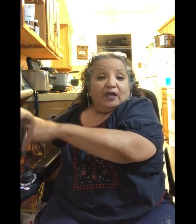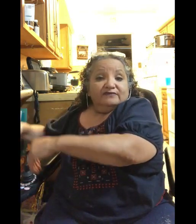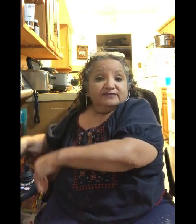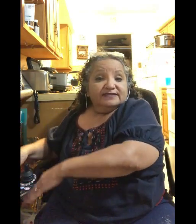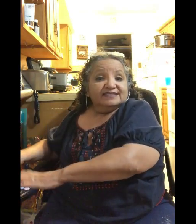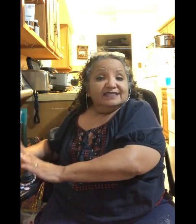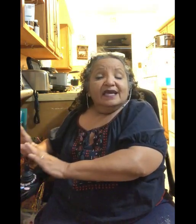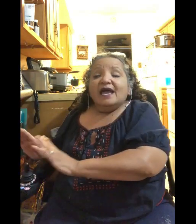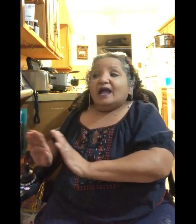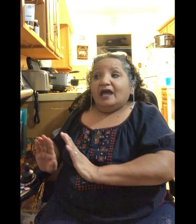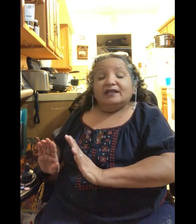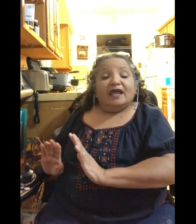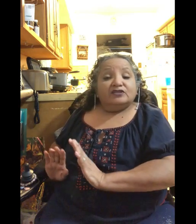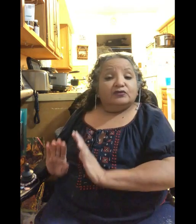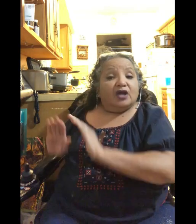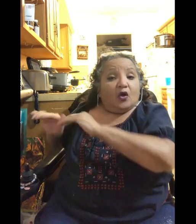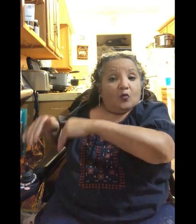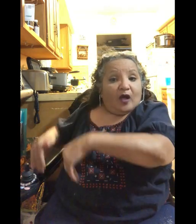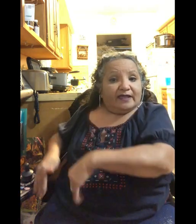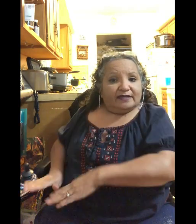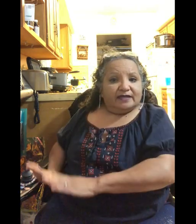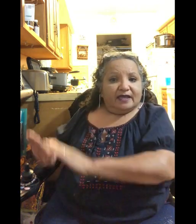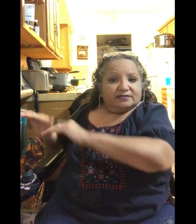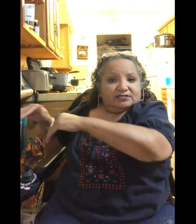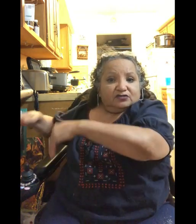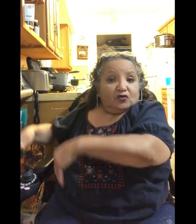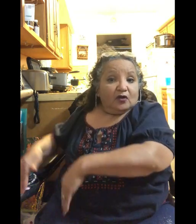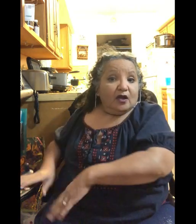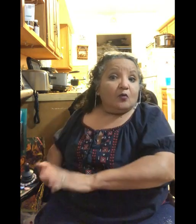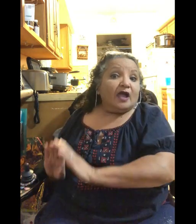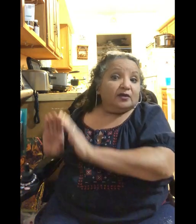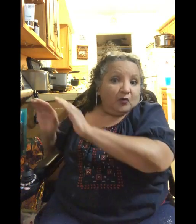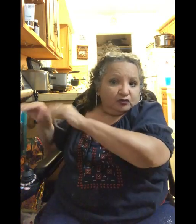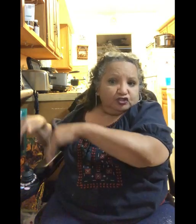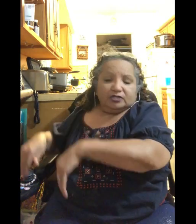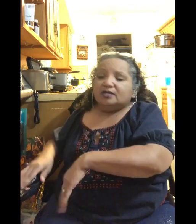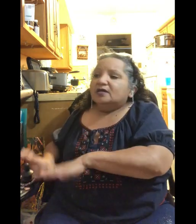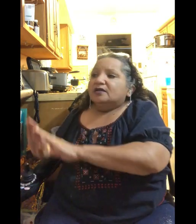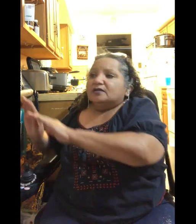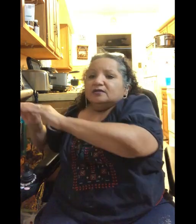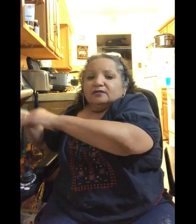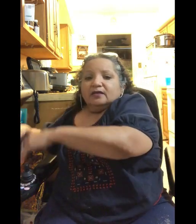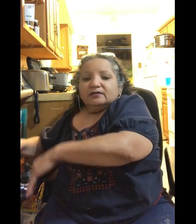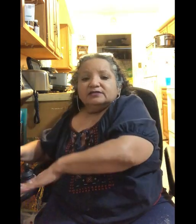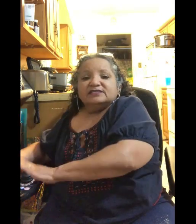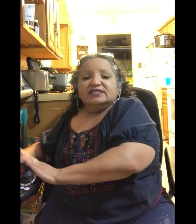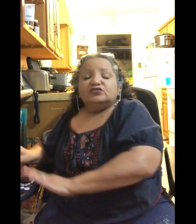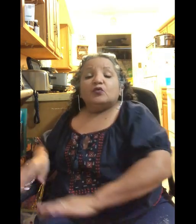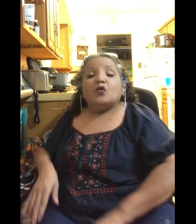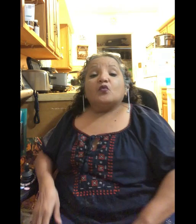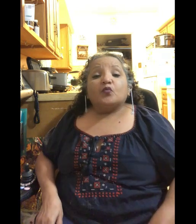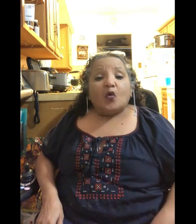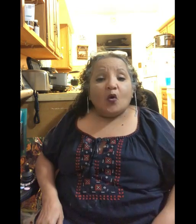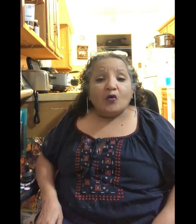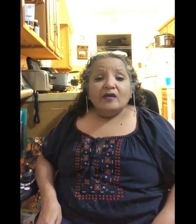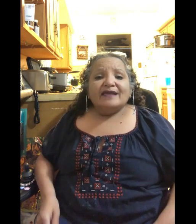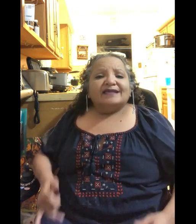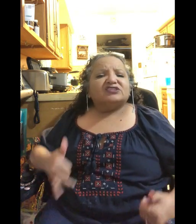waves of the sea, kind of like doing a Hawaiian dance, you know, a Hawaiian motion. The seas will roar. It's going to